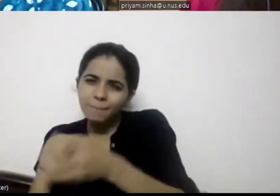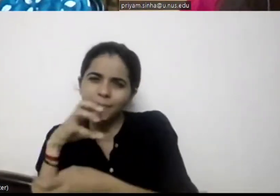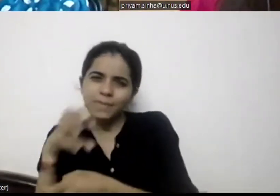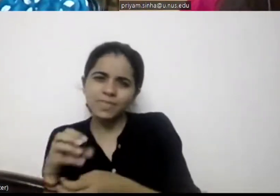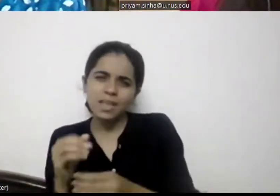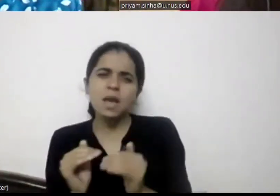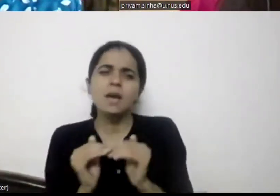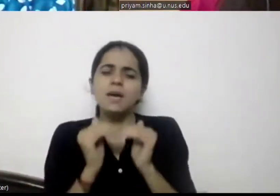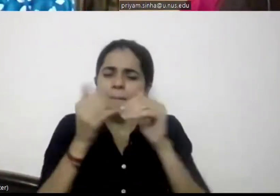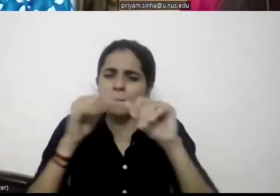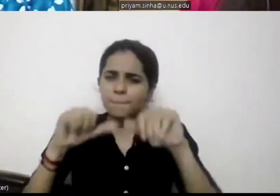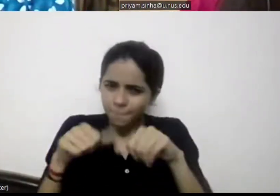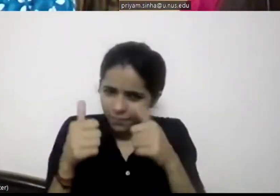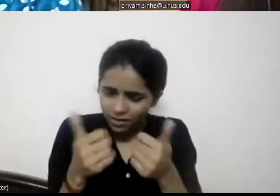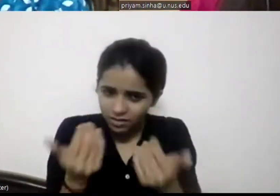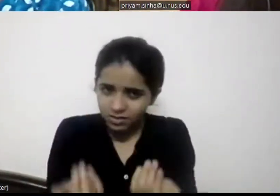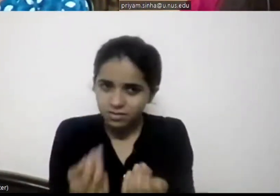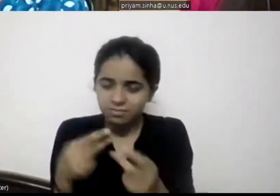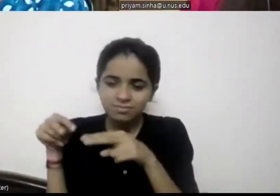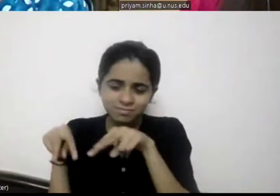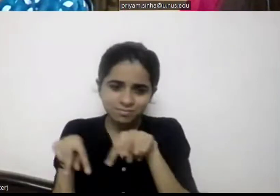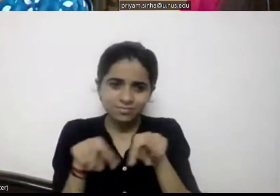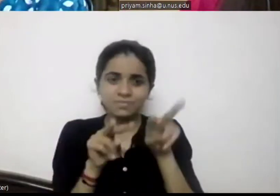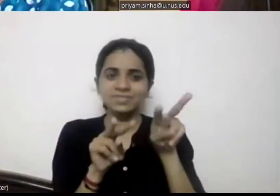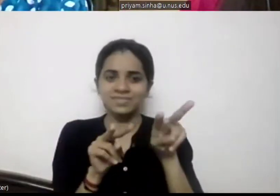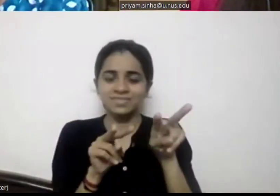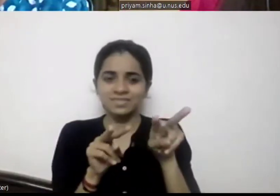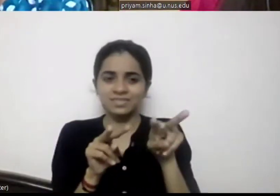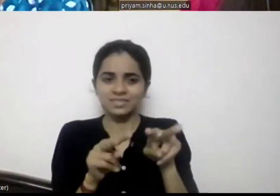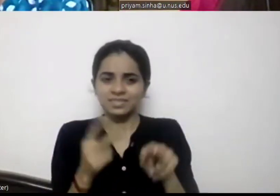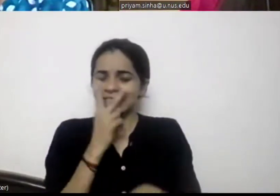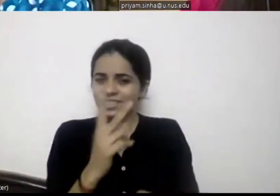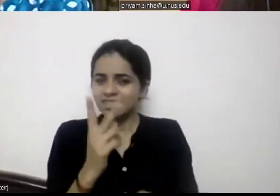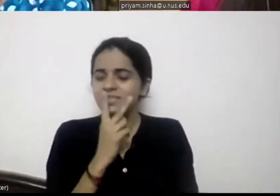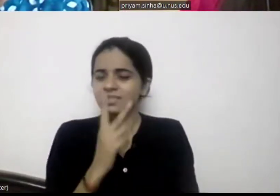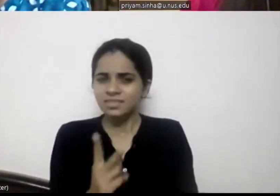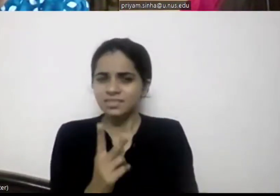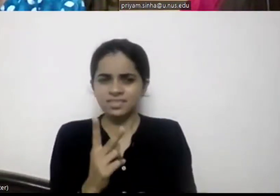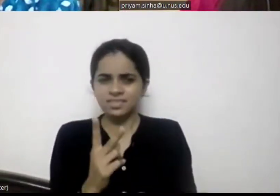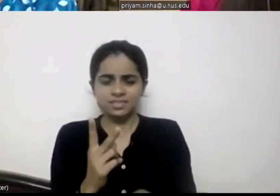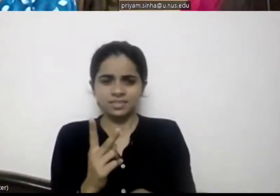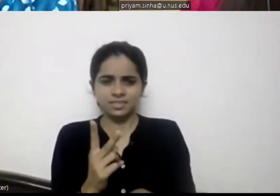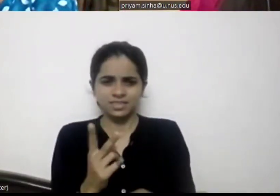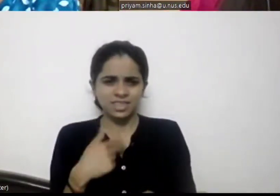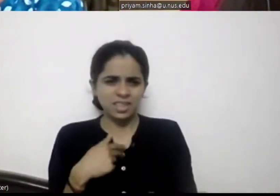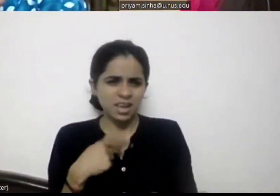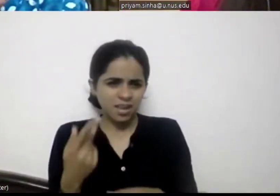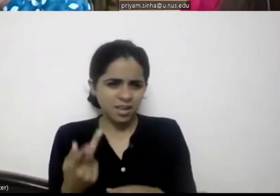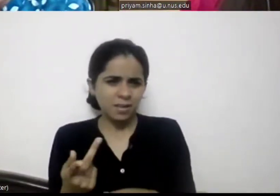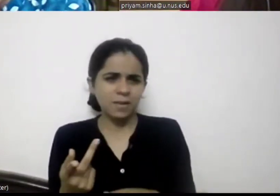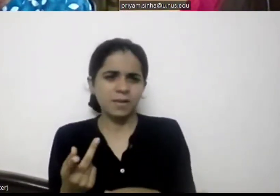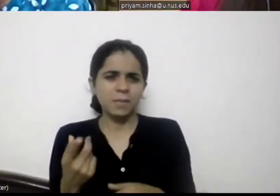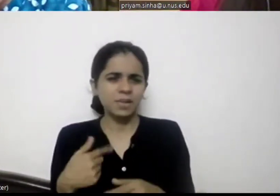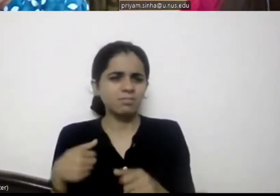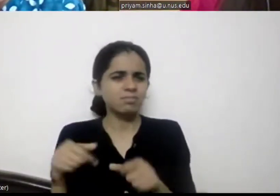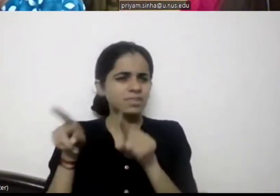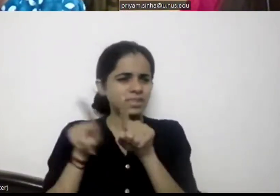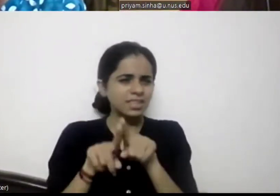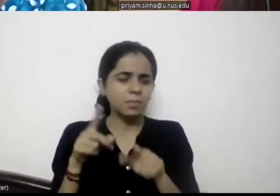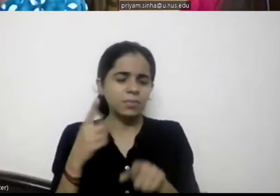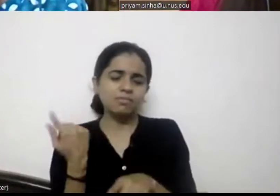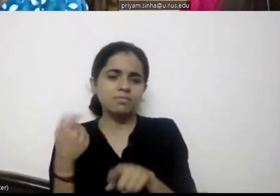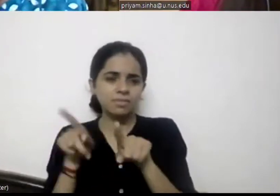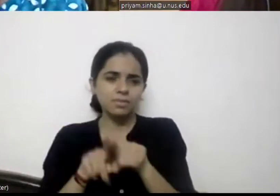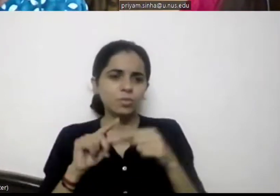passing again is something that you can look at. As I was also telling, somebody had asked this question before